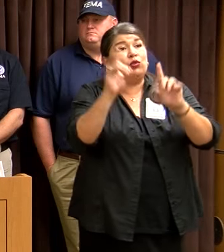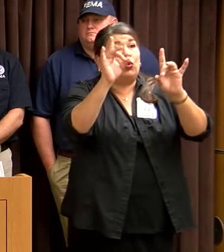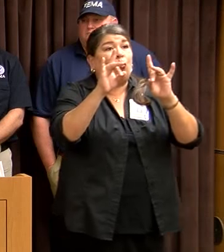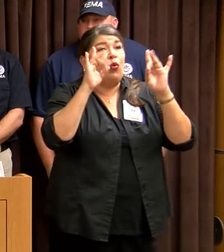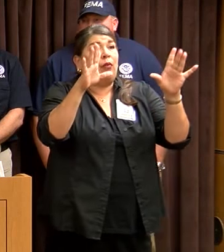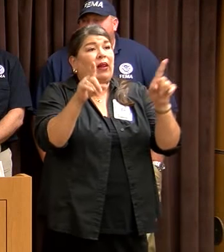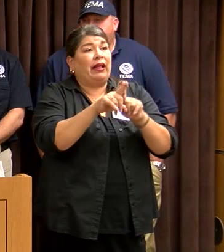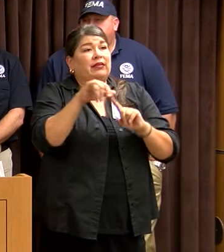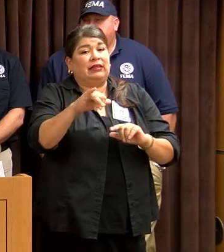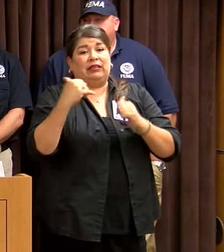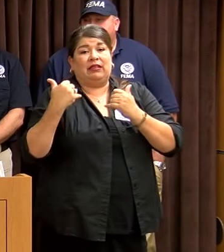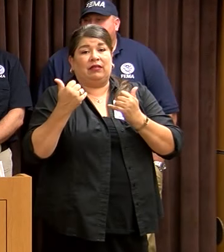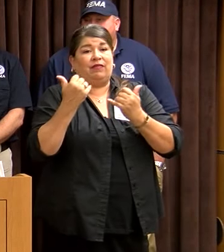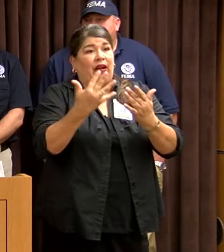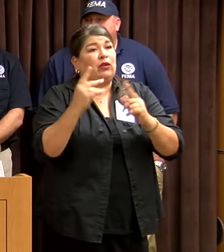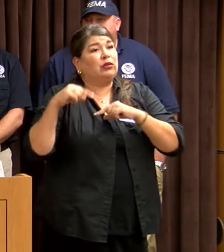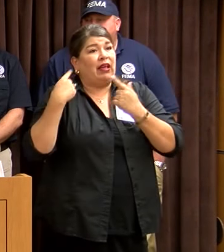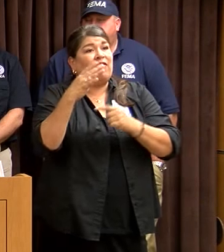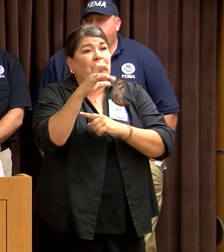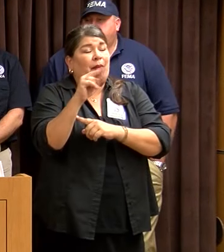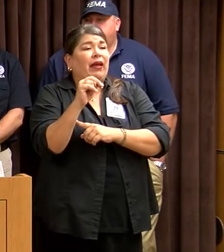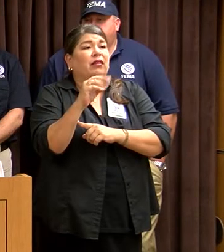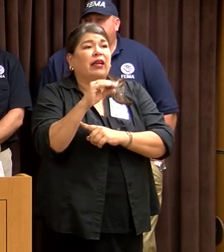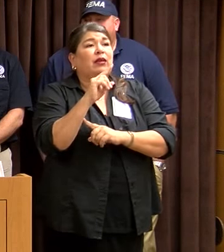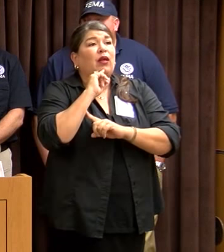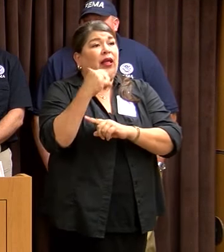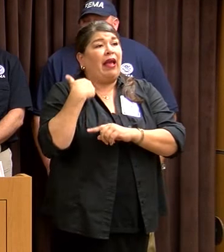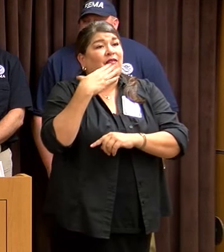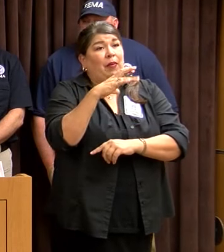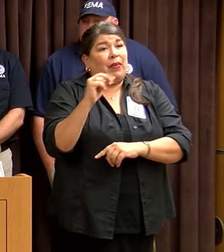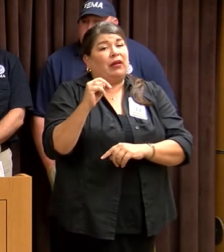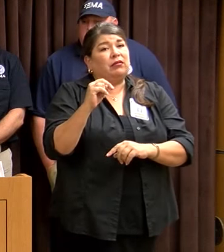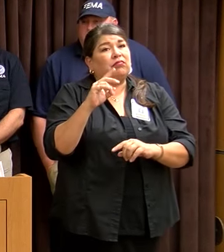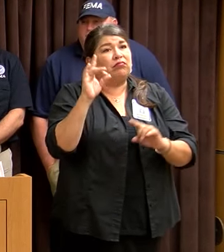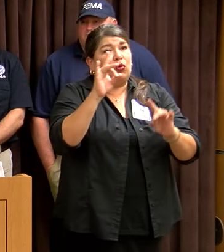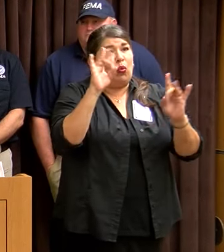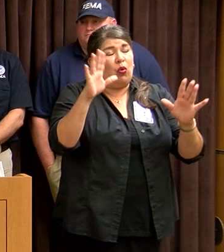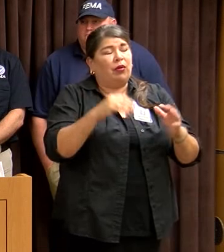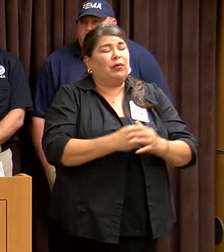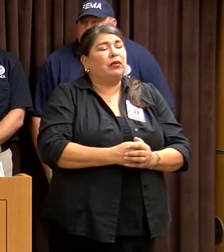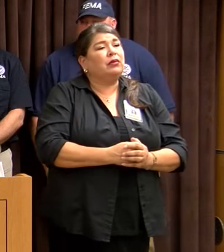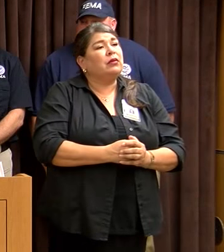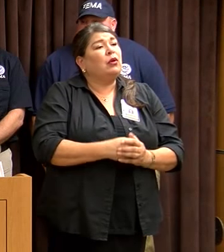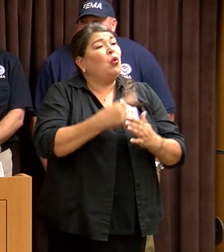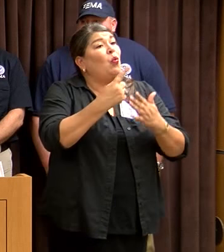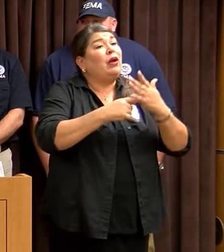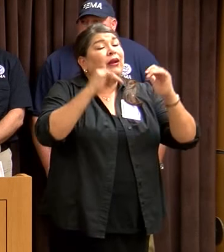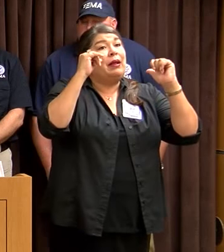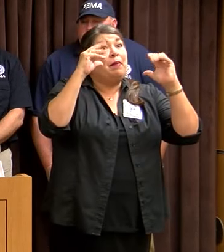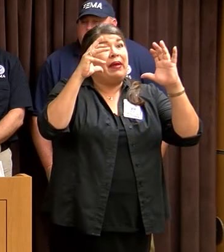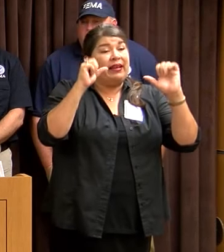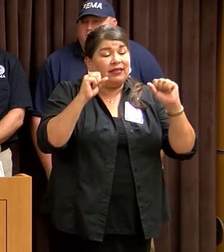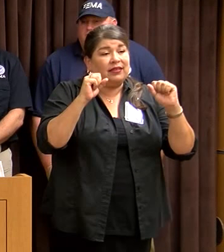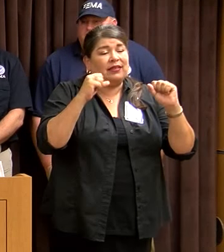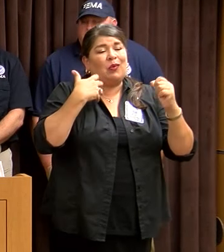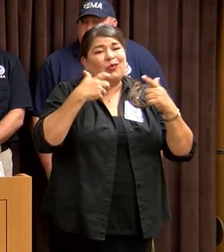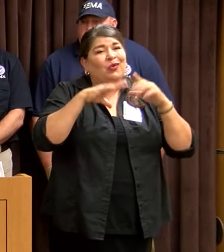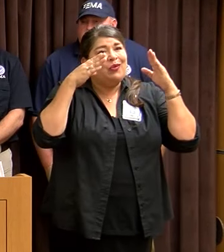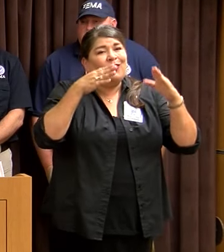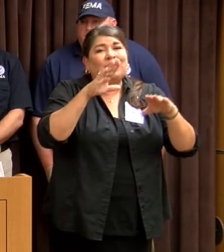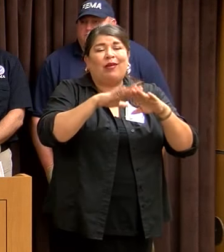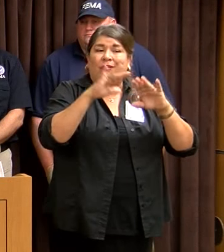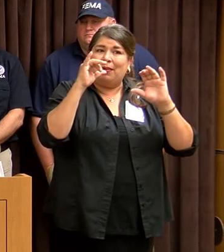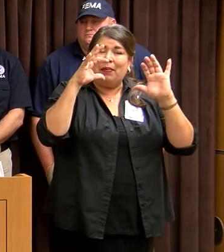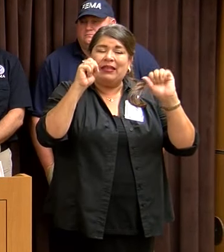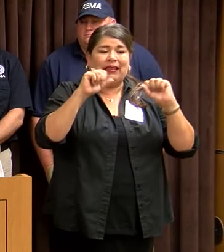been horrible, what is amazing to me, and for a moment I'd like to focus on, is the resilience of this